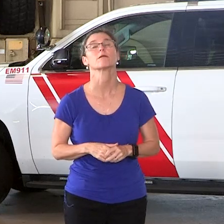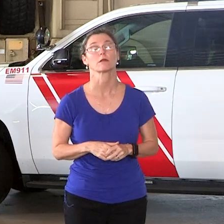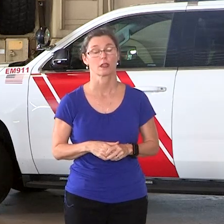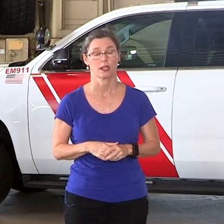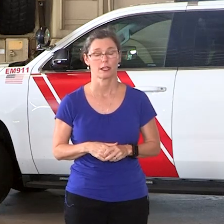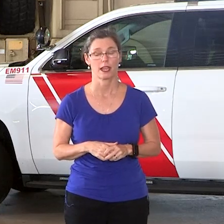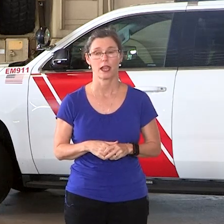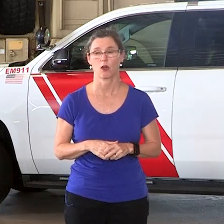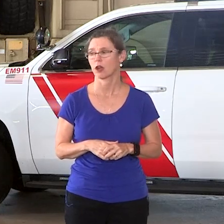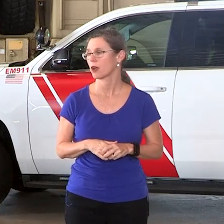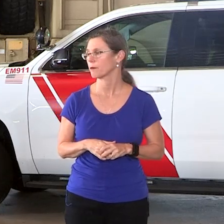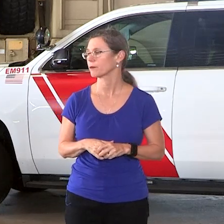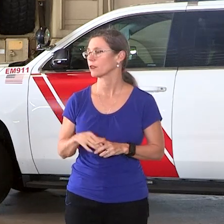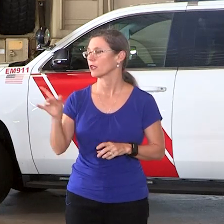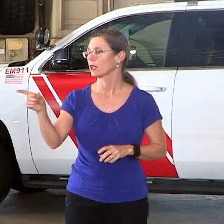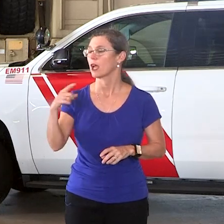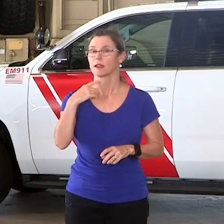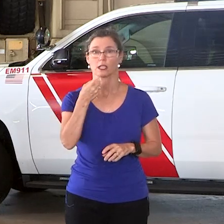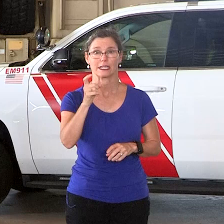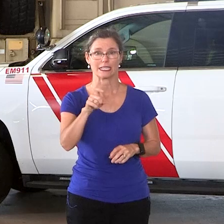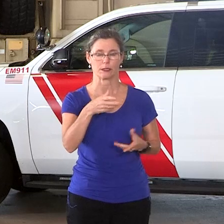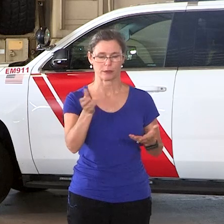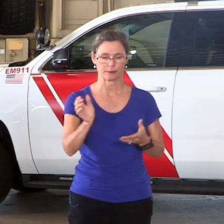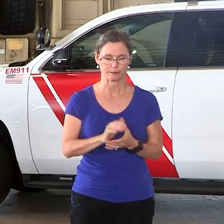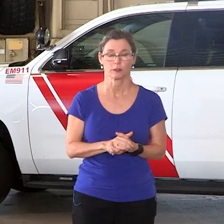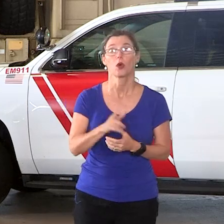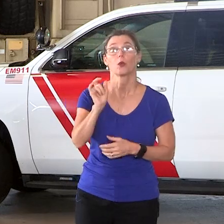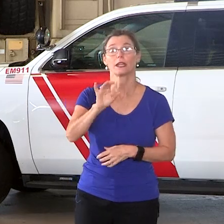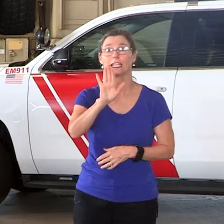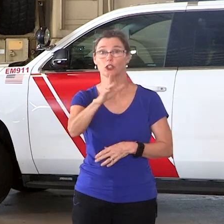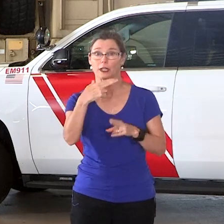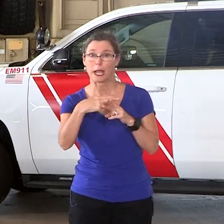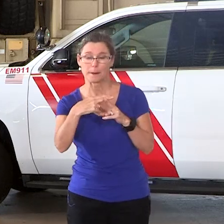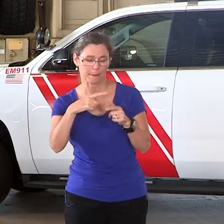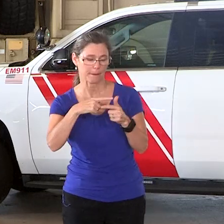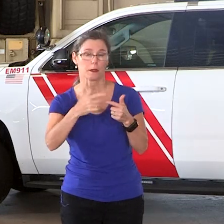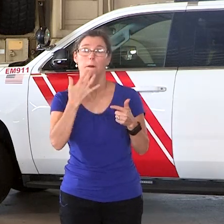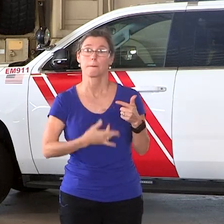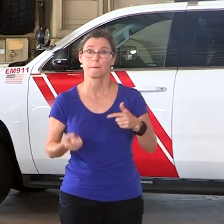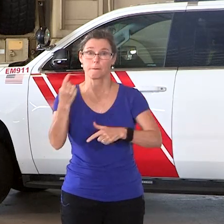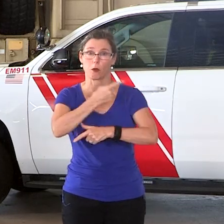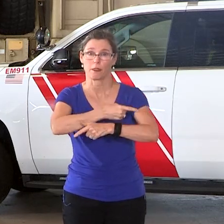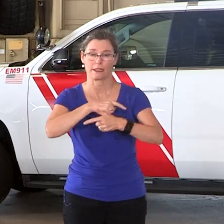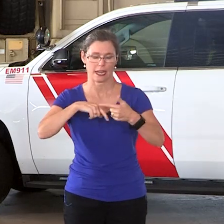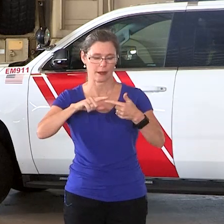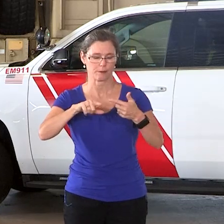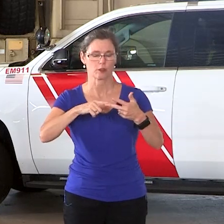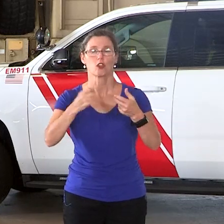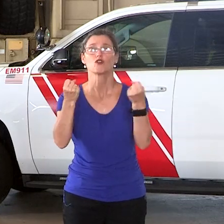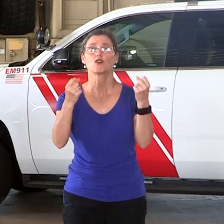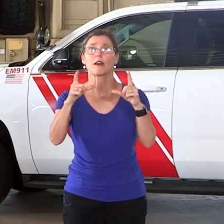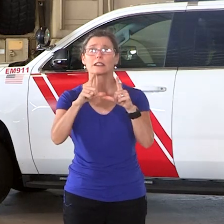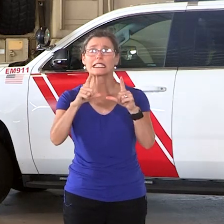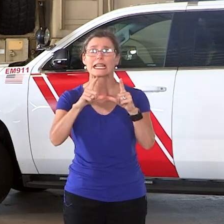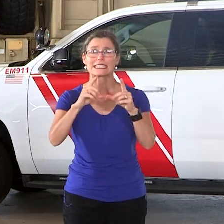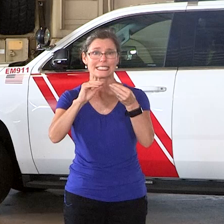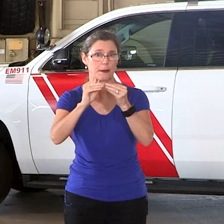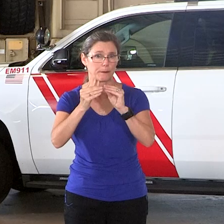here's what they need. We need a name, we need their date of birth, driver's license